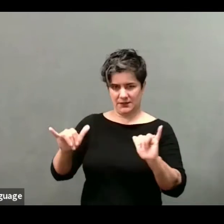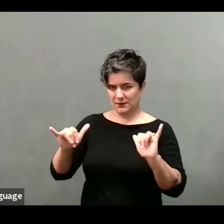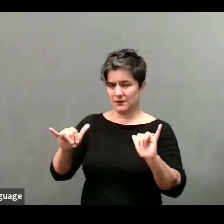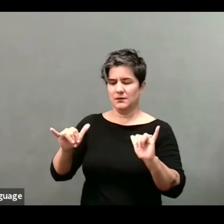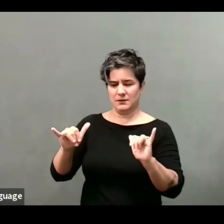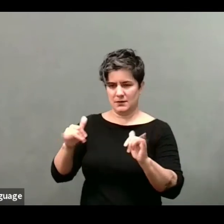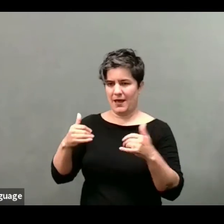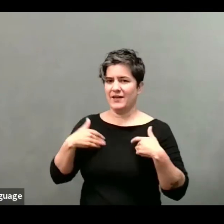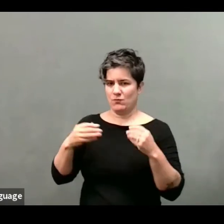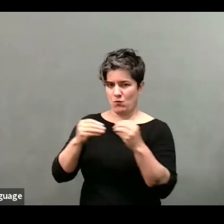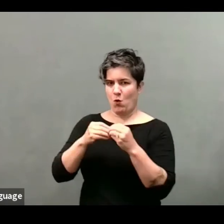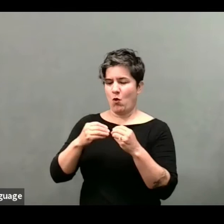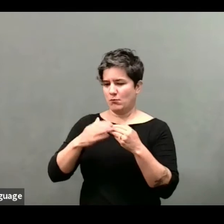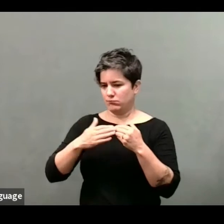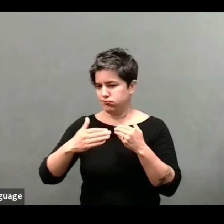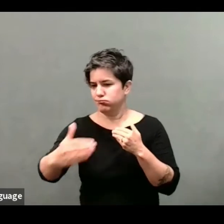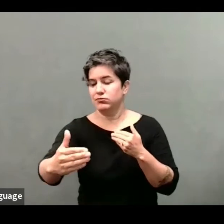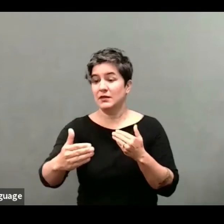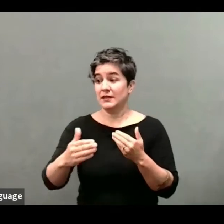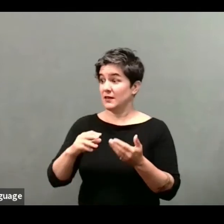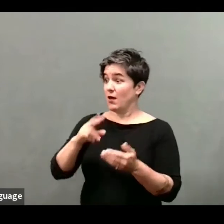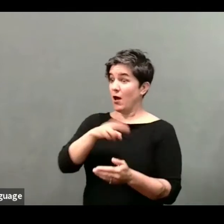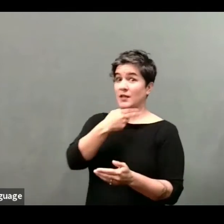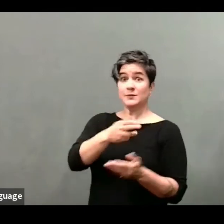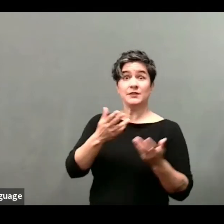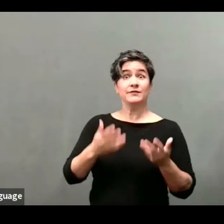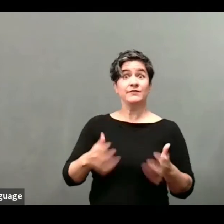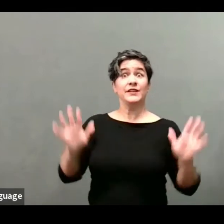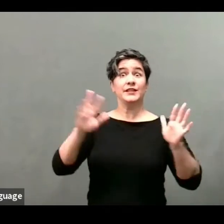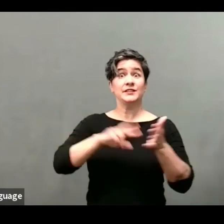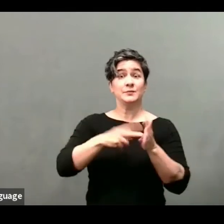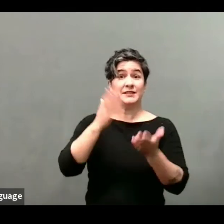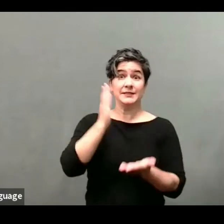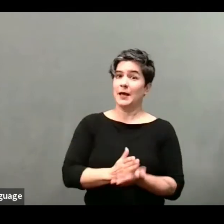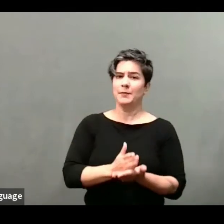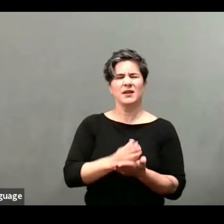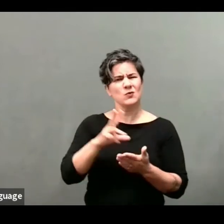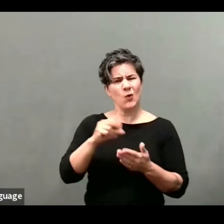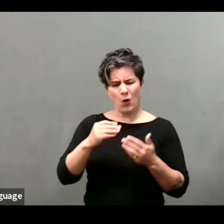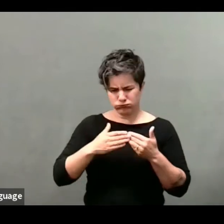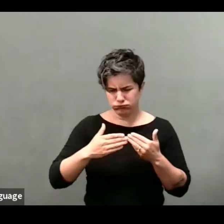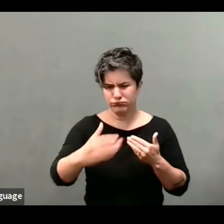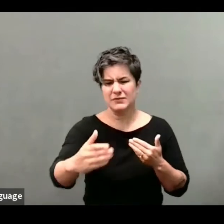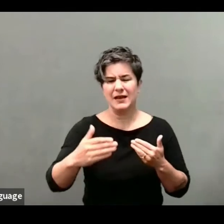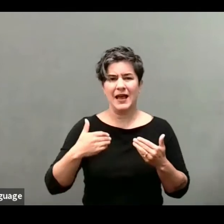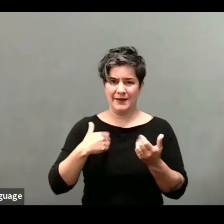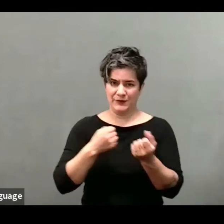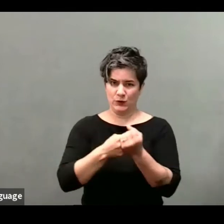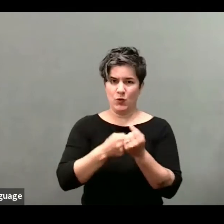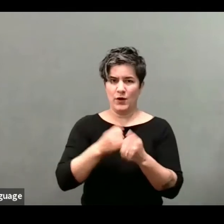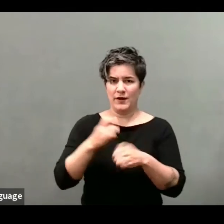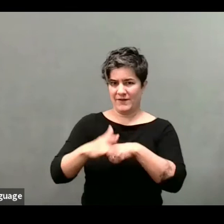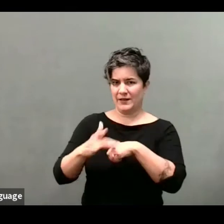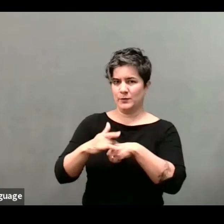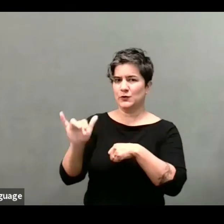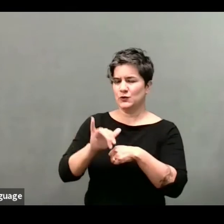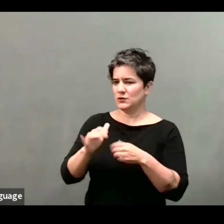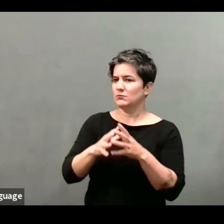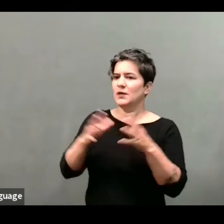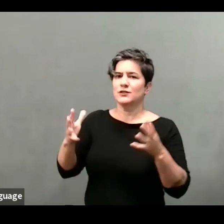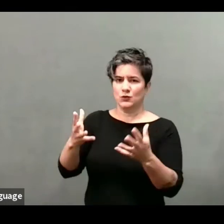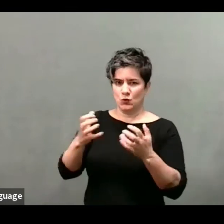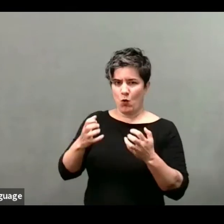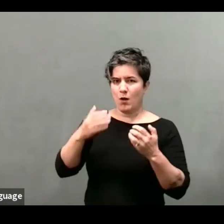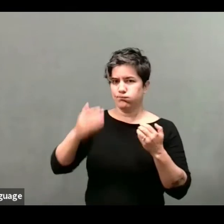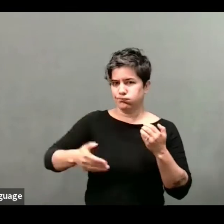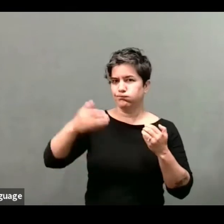at the hospital, but is in the community and available to them after the fact, and that they can have that support as long as they need